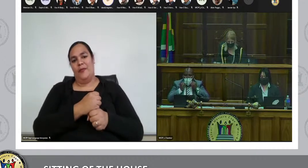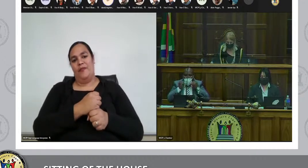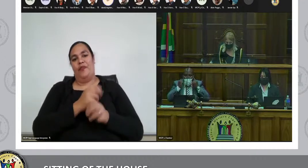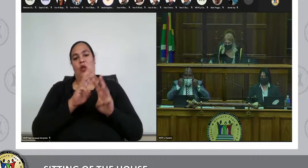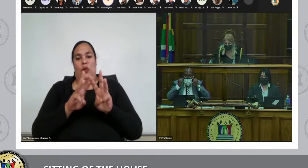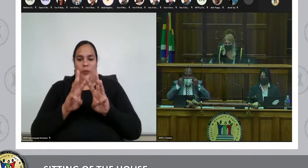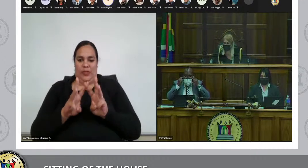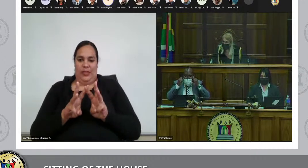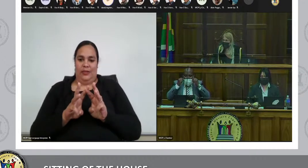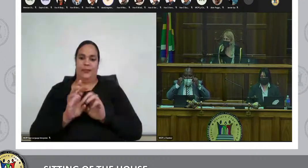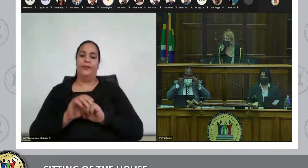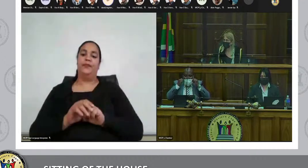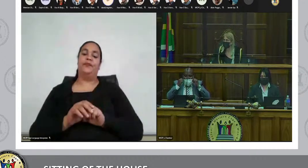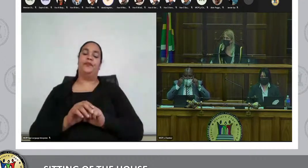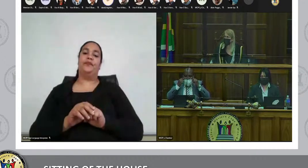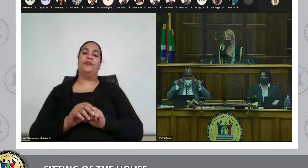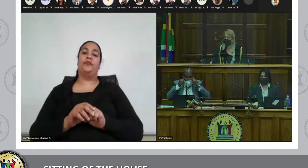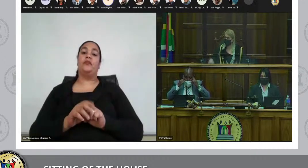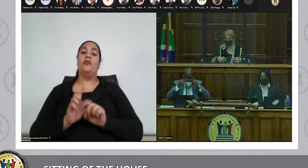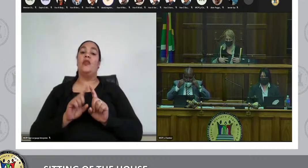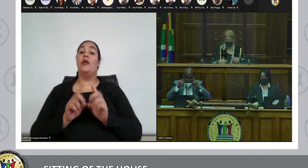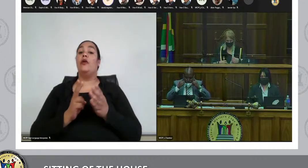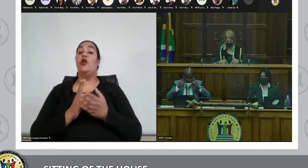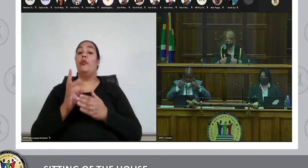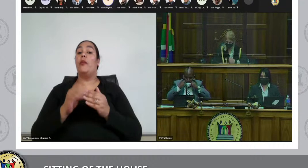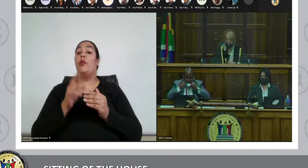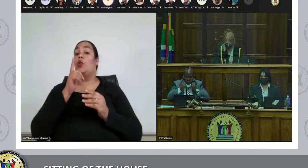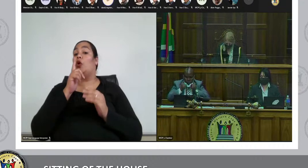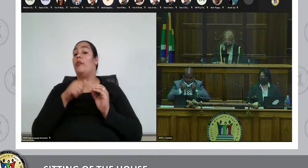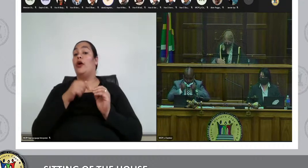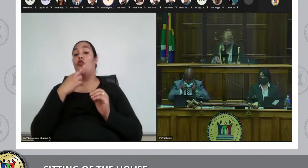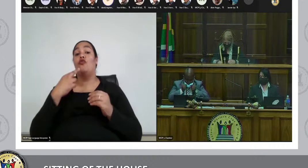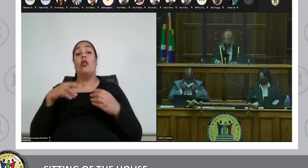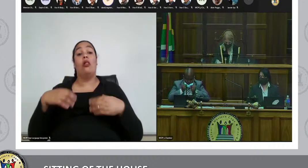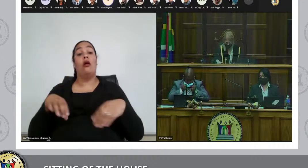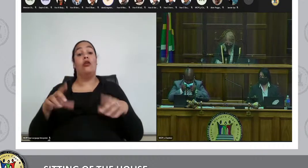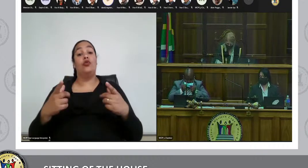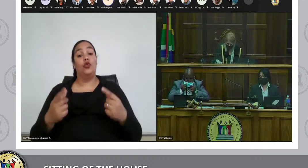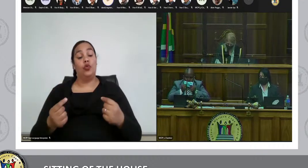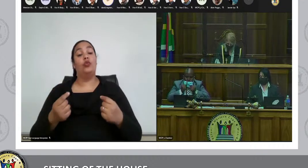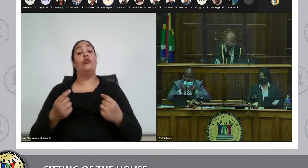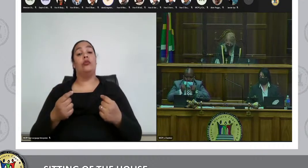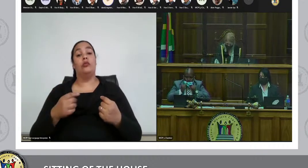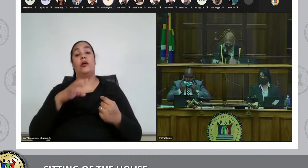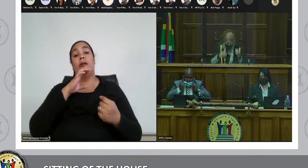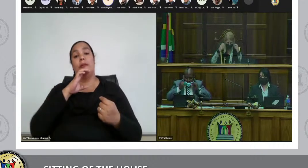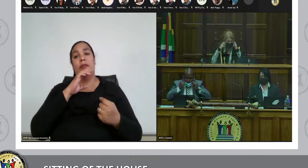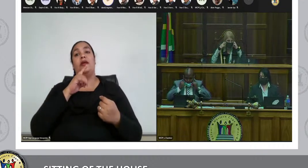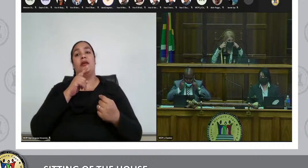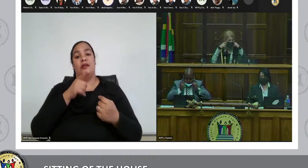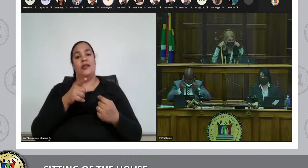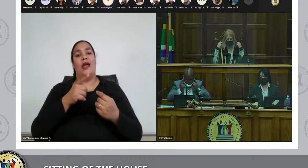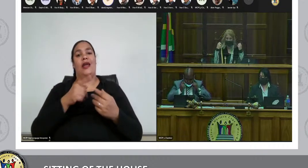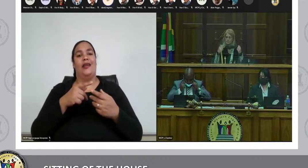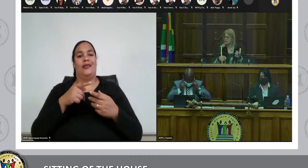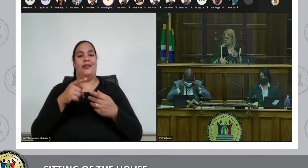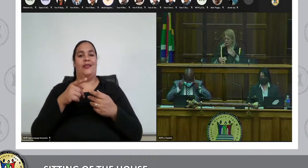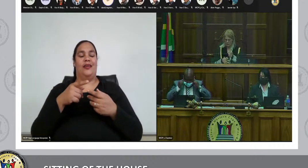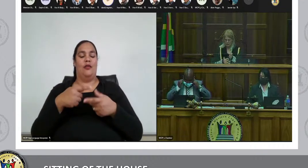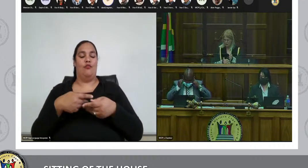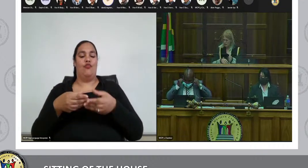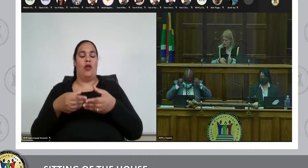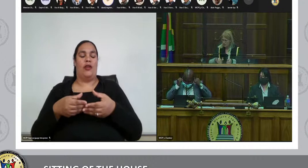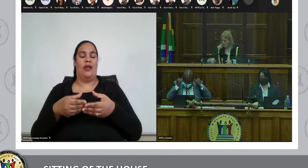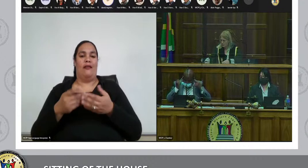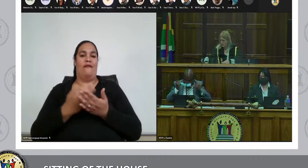website. The honourable member talks about real action. Let's consider the Tourism Product Fund,